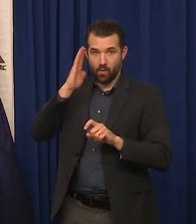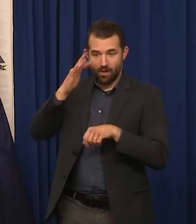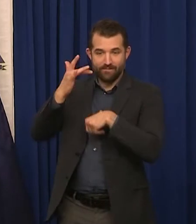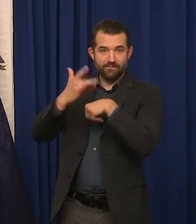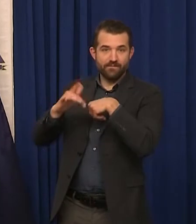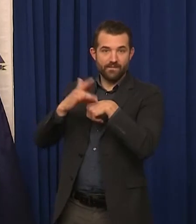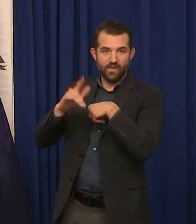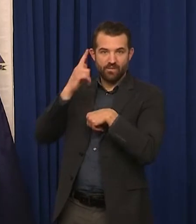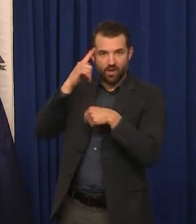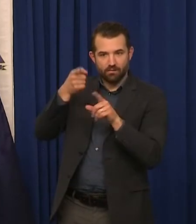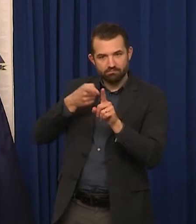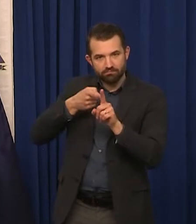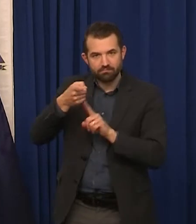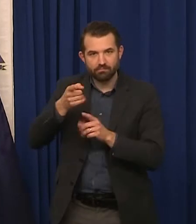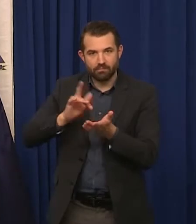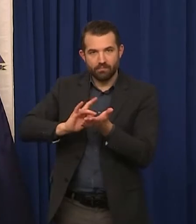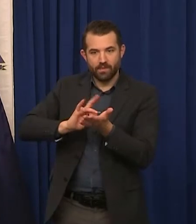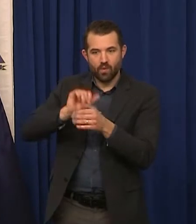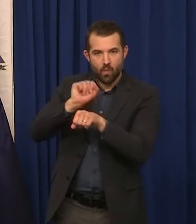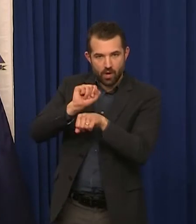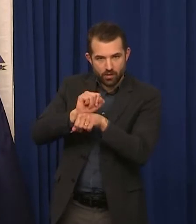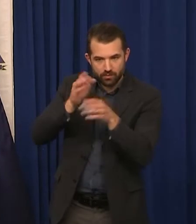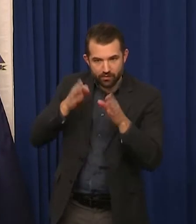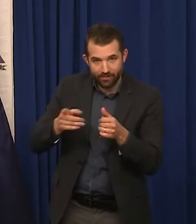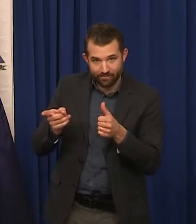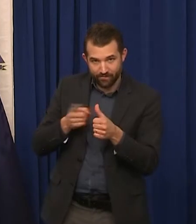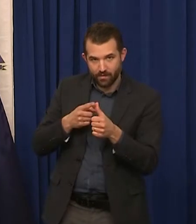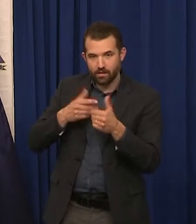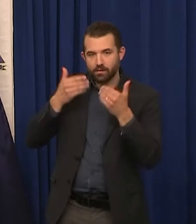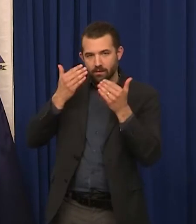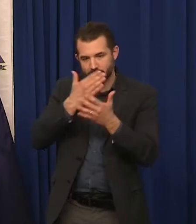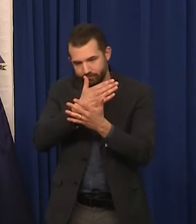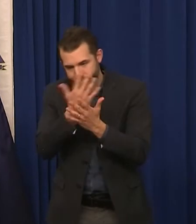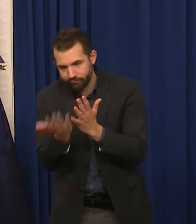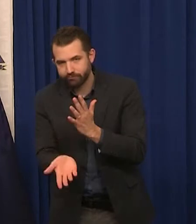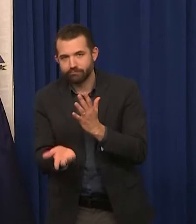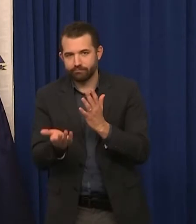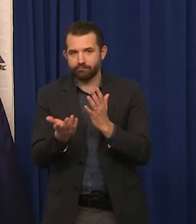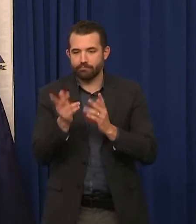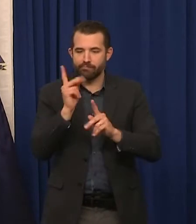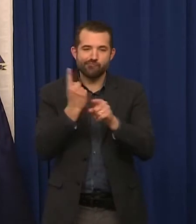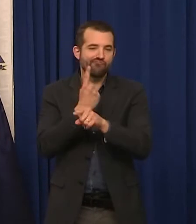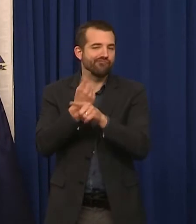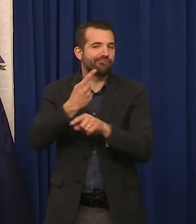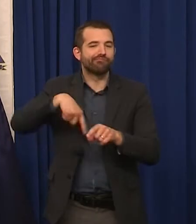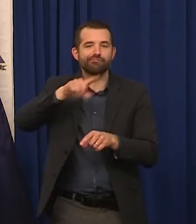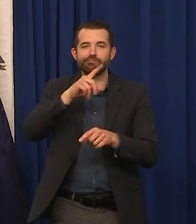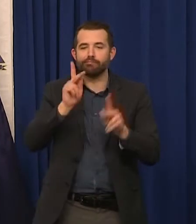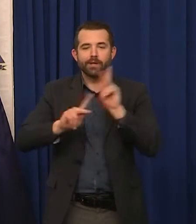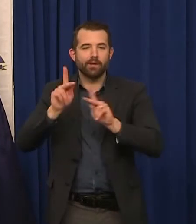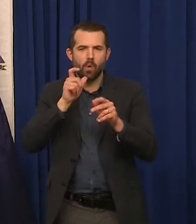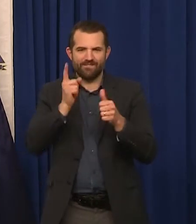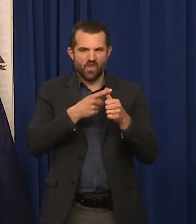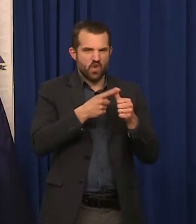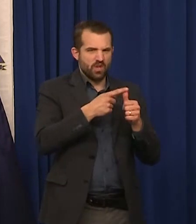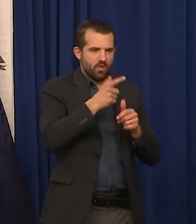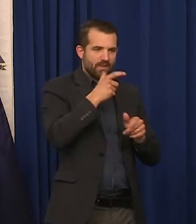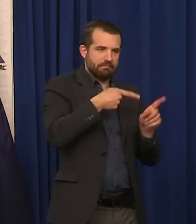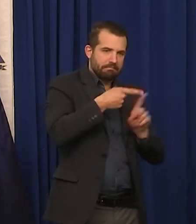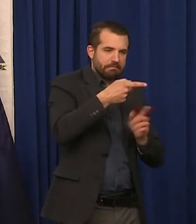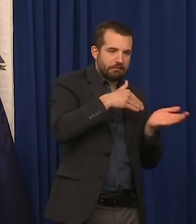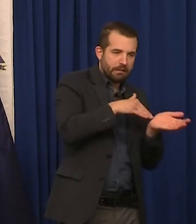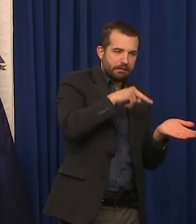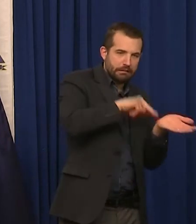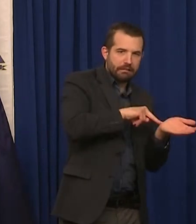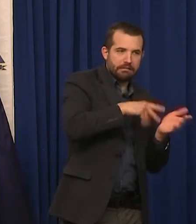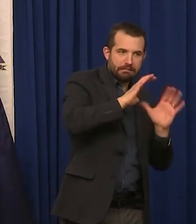Is this a resource that Maine is planning to rely on in order to ease the testing backlog? Great. So Caitlin's first question is about